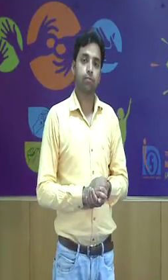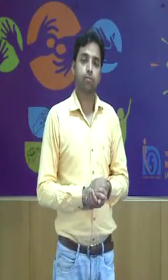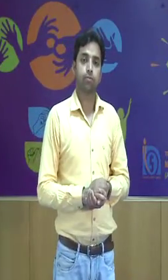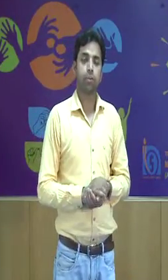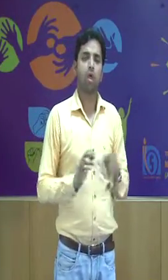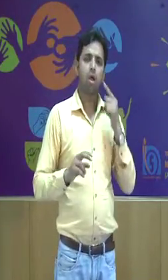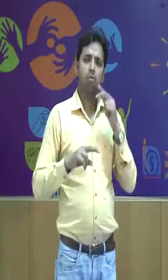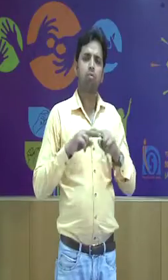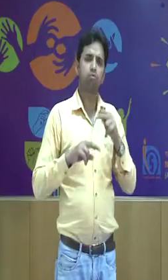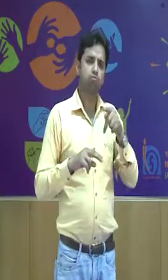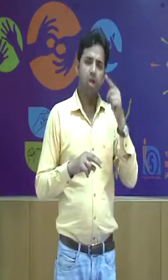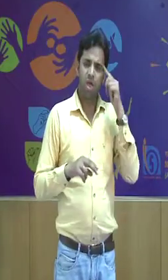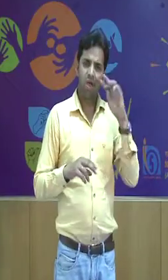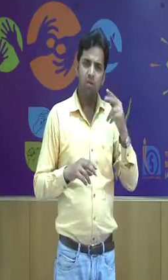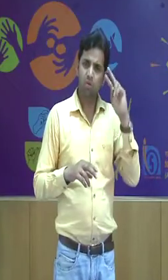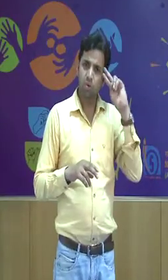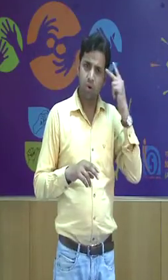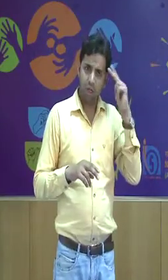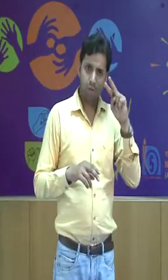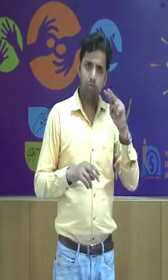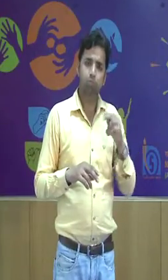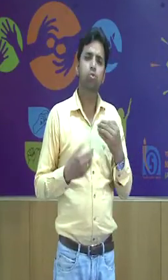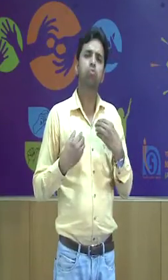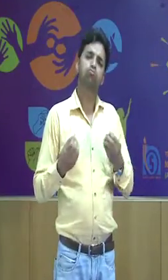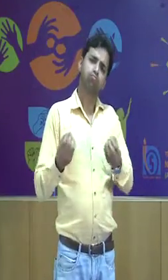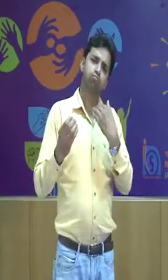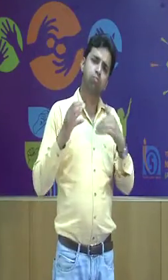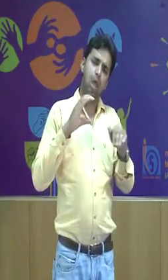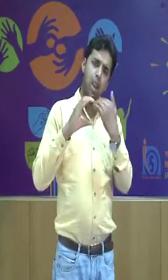If you have any query, you can send us email